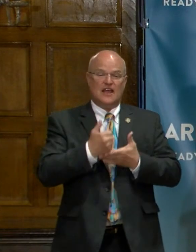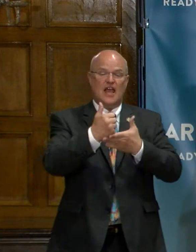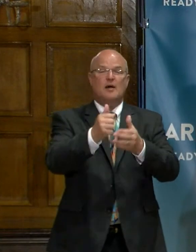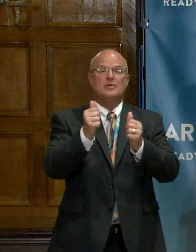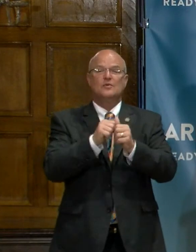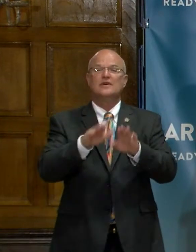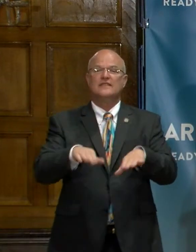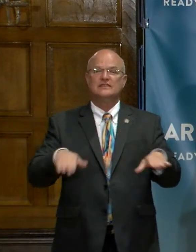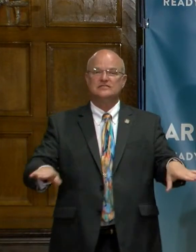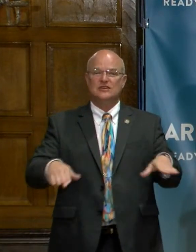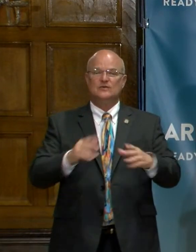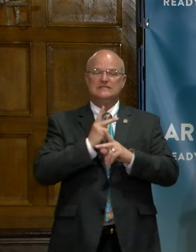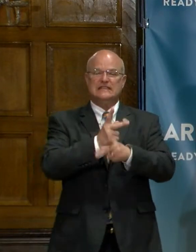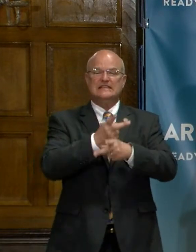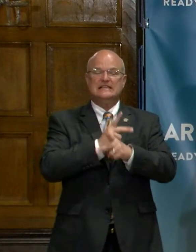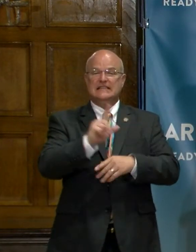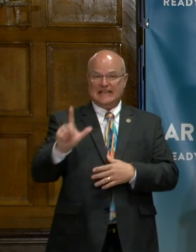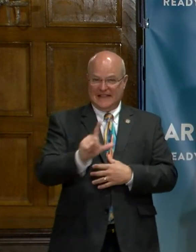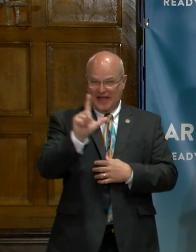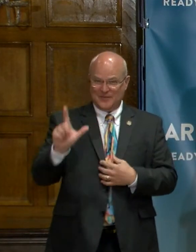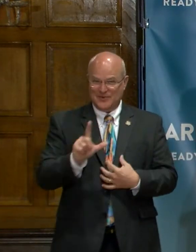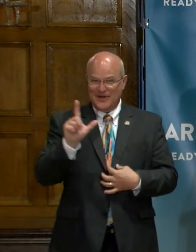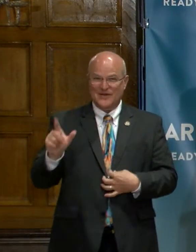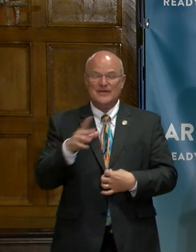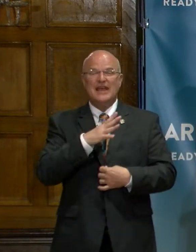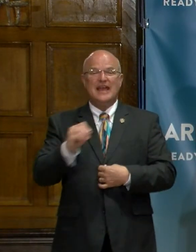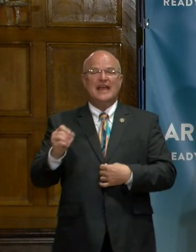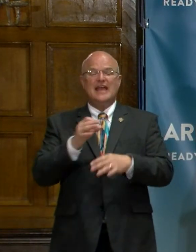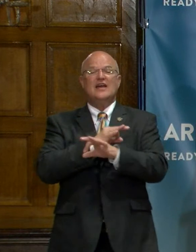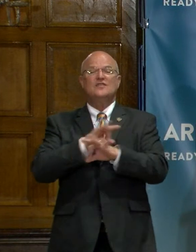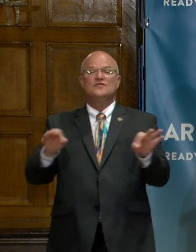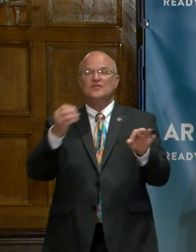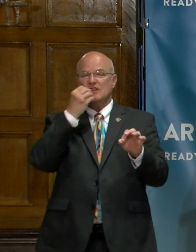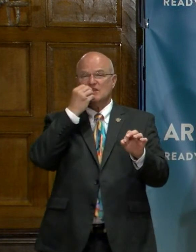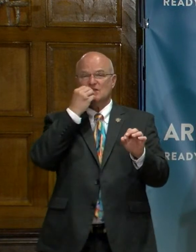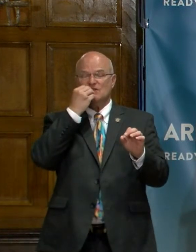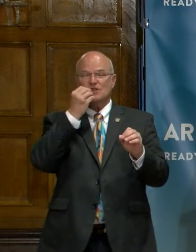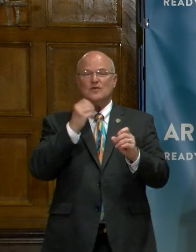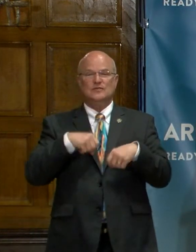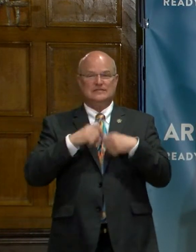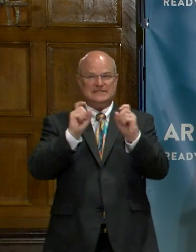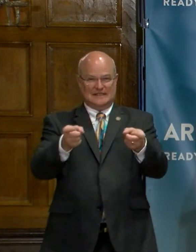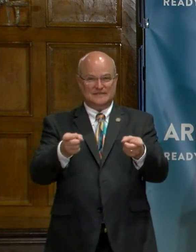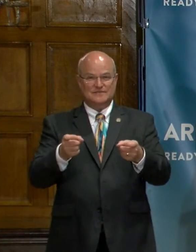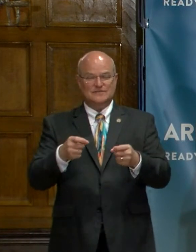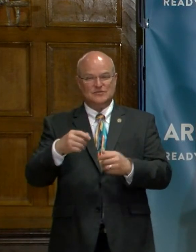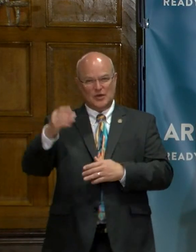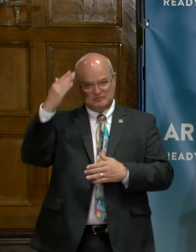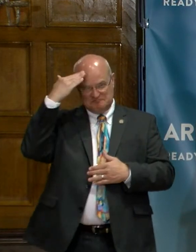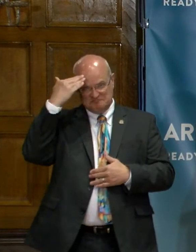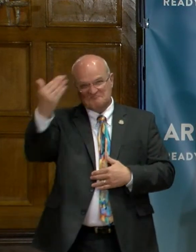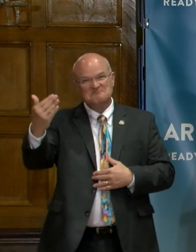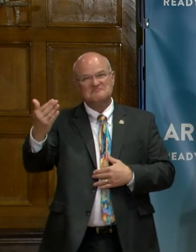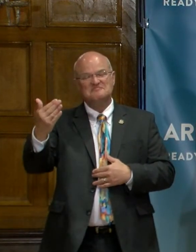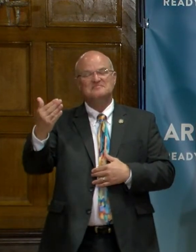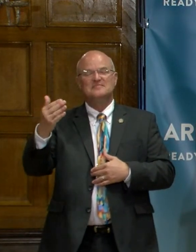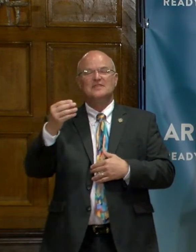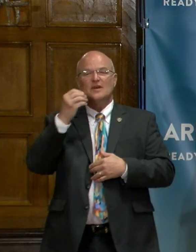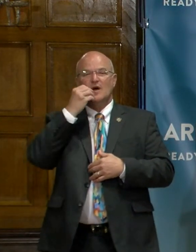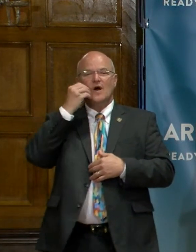helping with the Children's Lending Library and a free food pantry. And so hats off to the